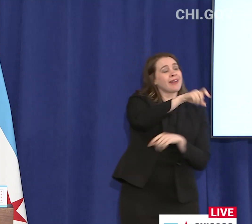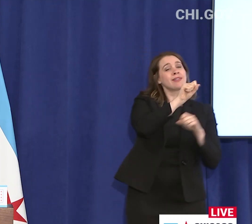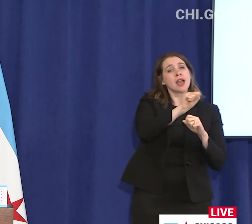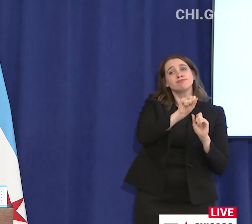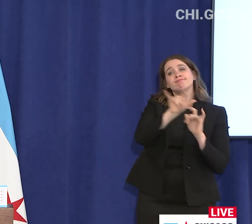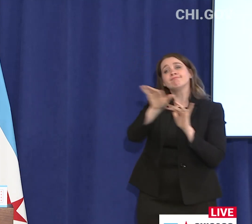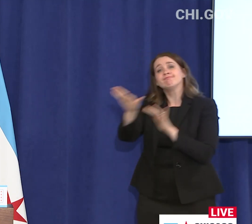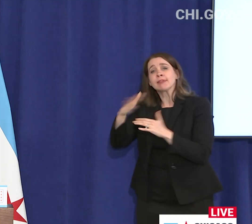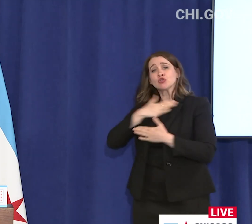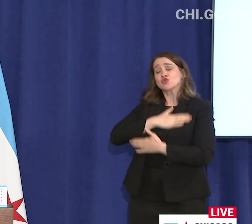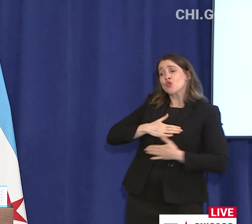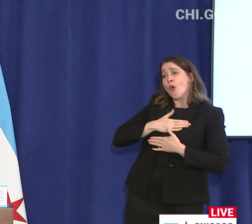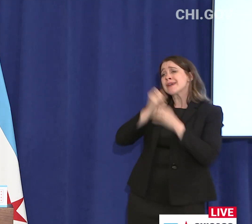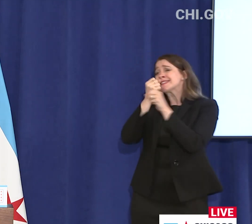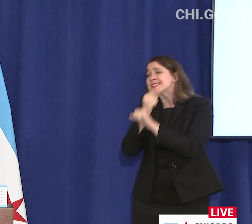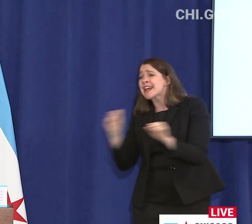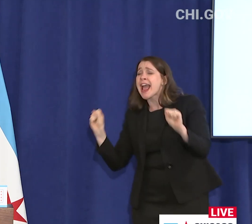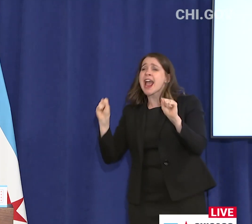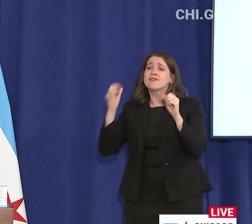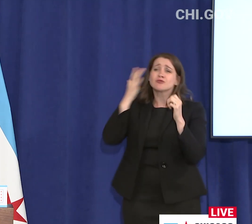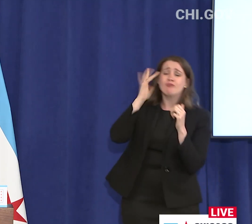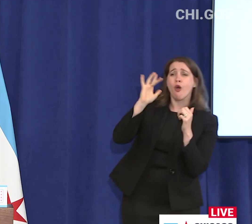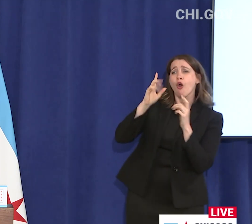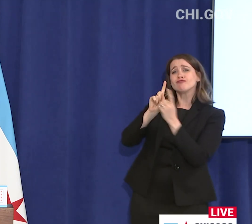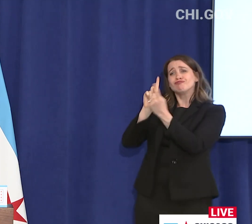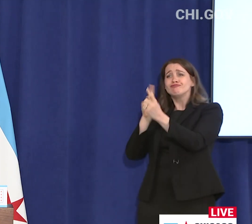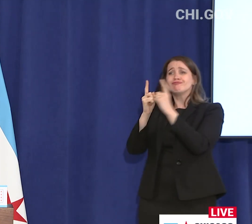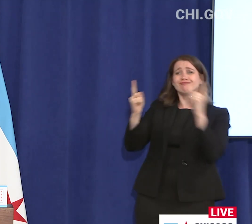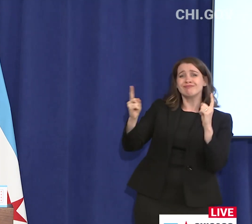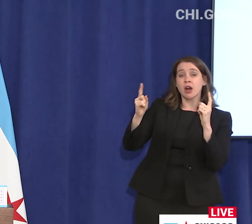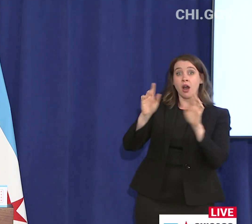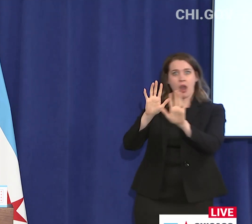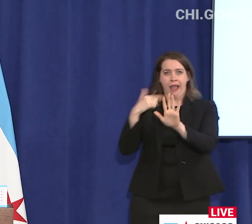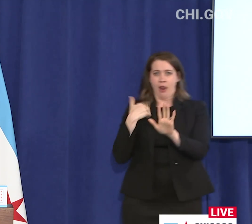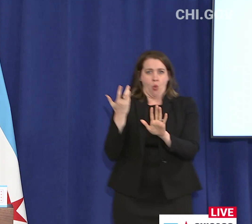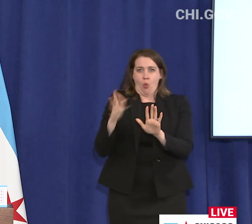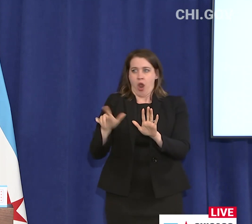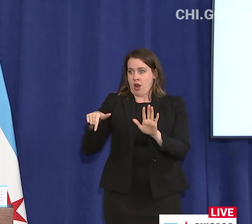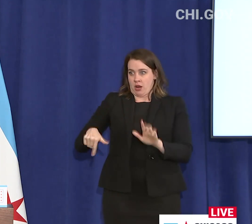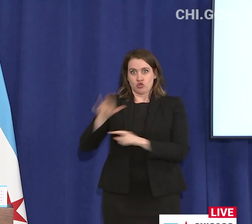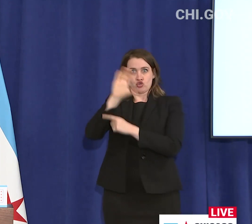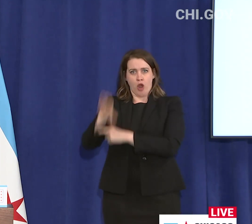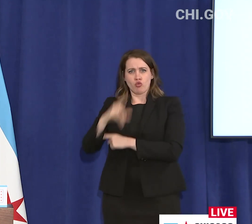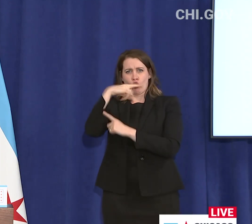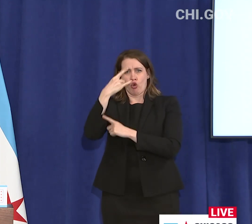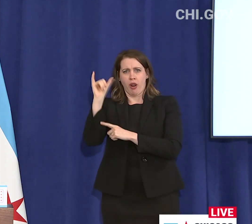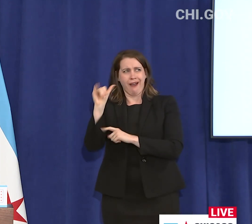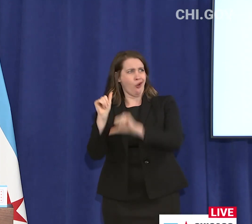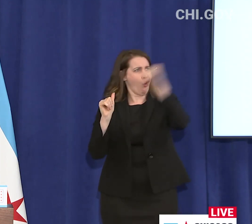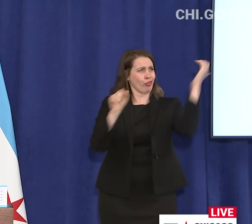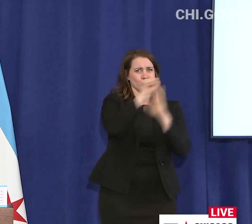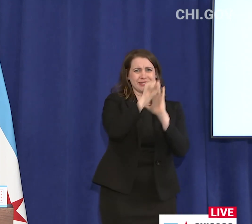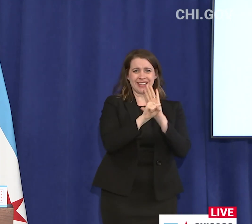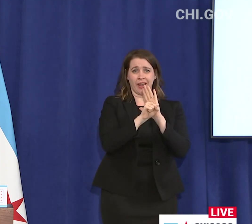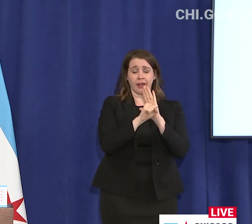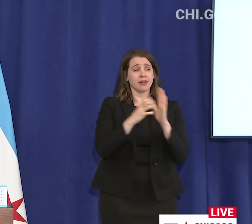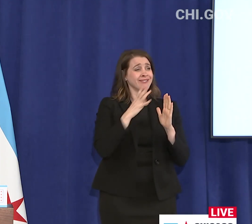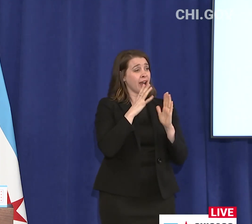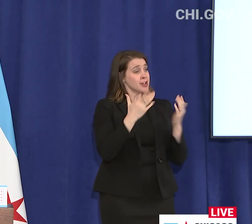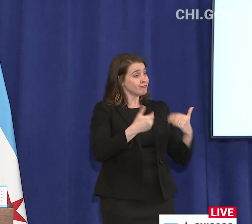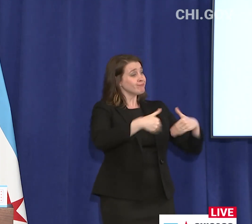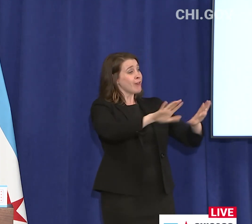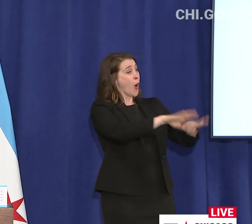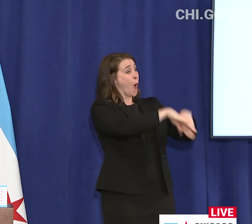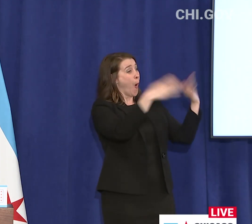and smartly. And what I don't want to see happen is scenes that we've seen, for example, from other states, where you open up a resource